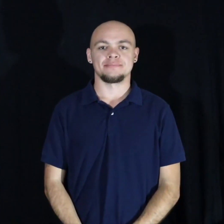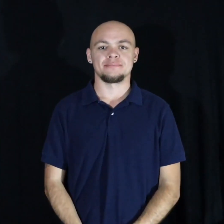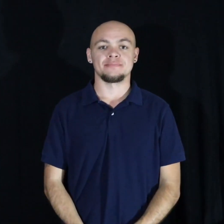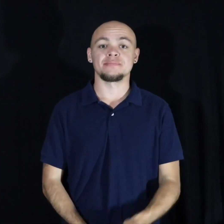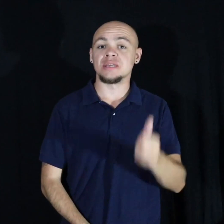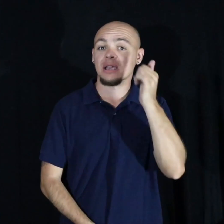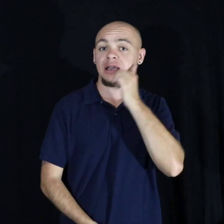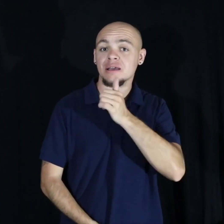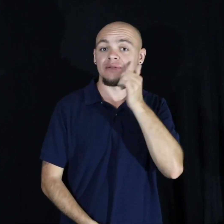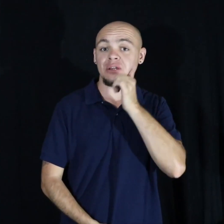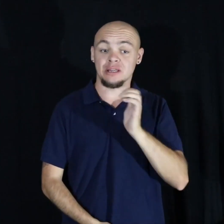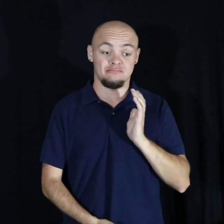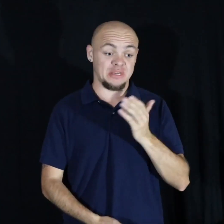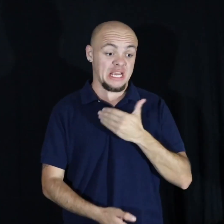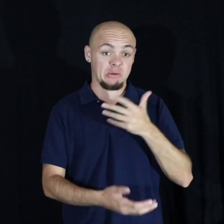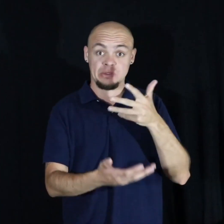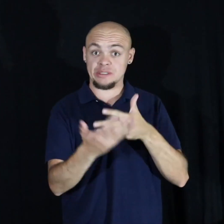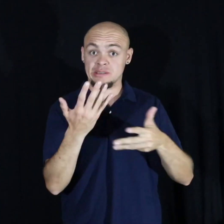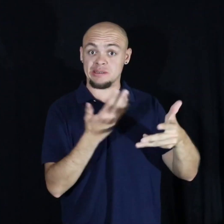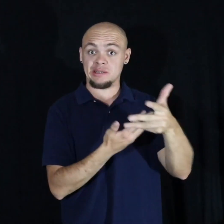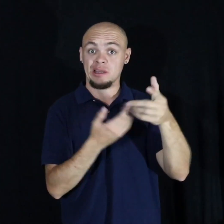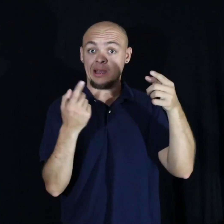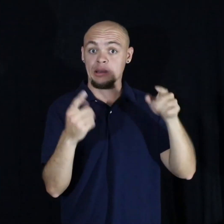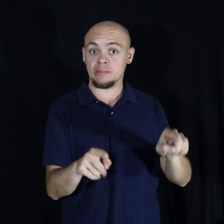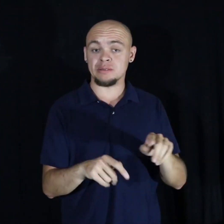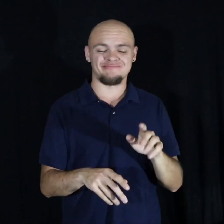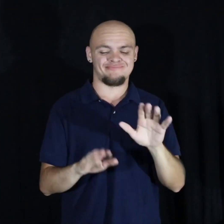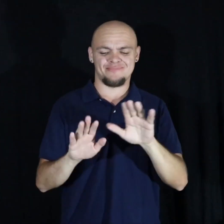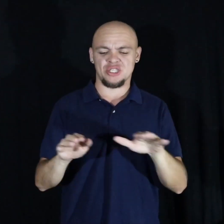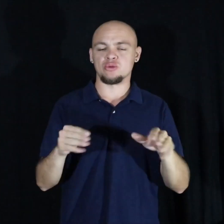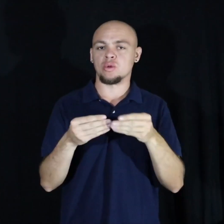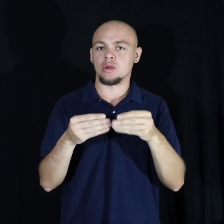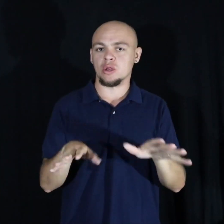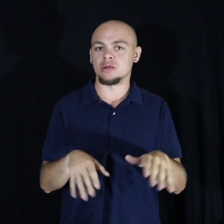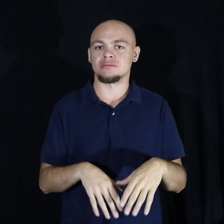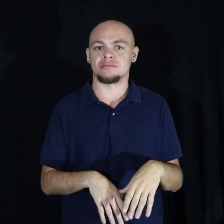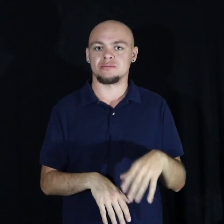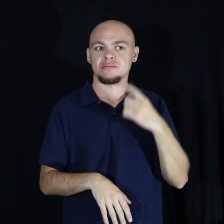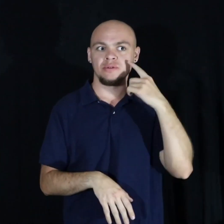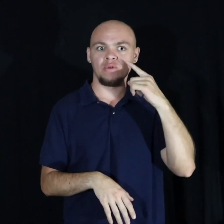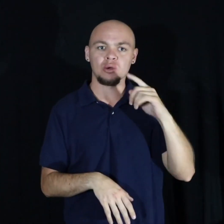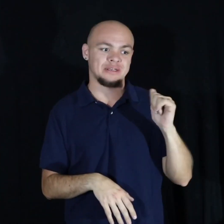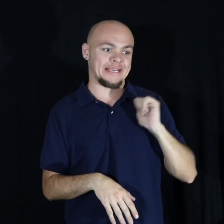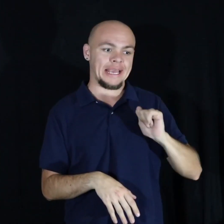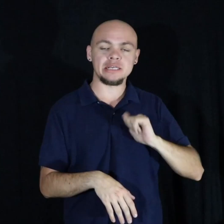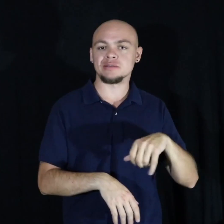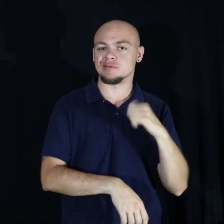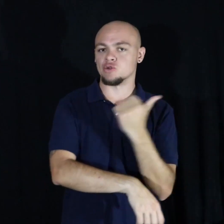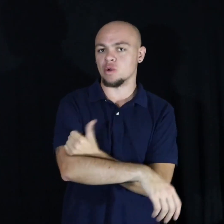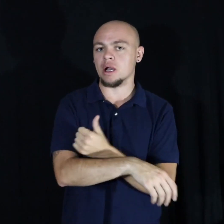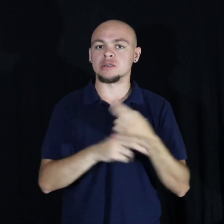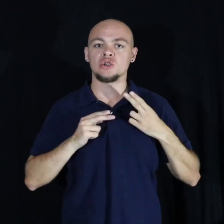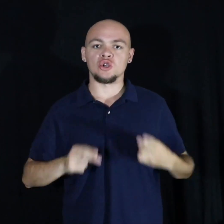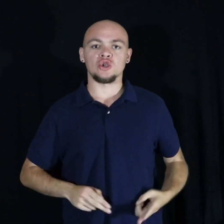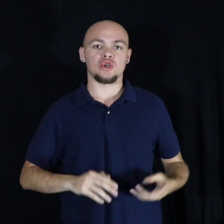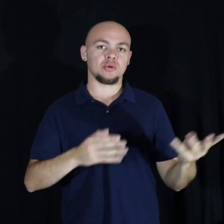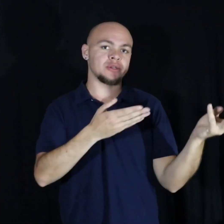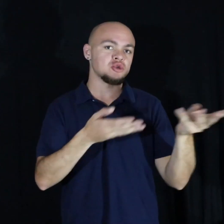Every day in our society, children are lost to gangs, drugs, human trafficking, and